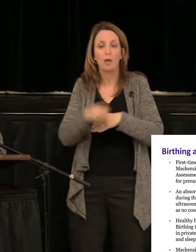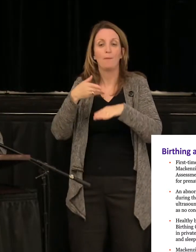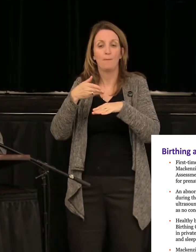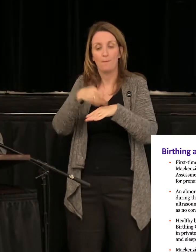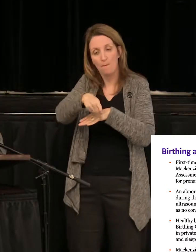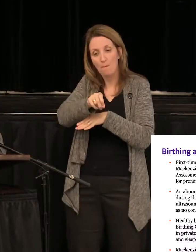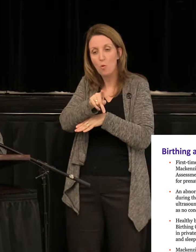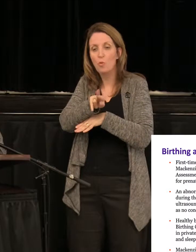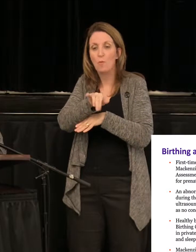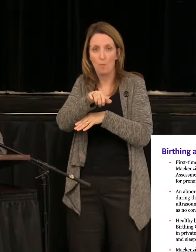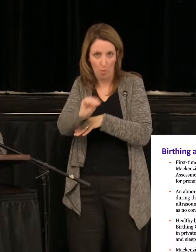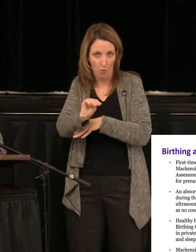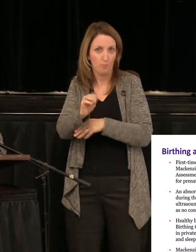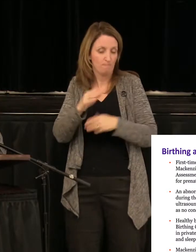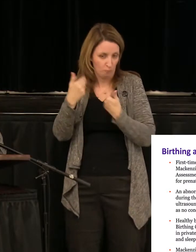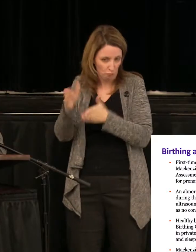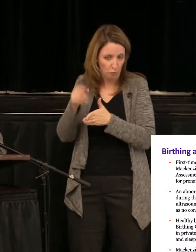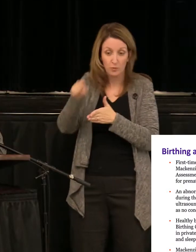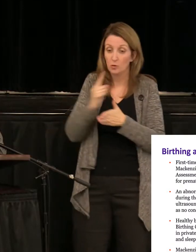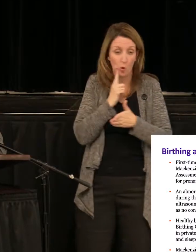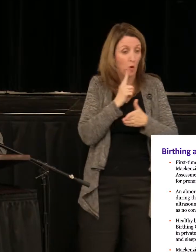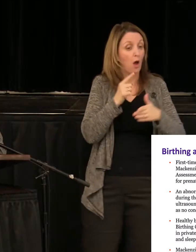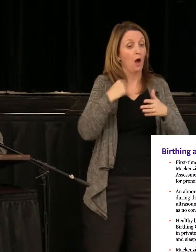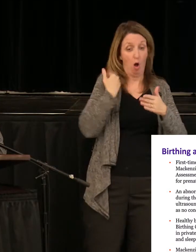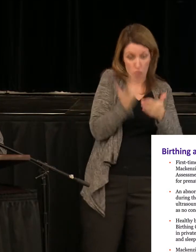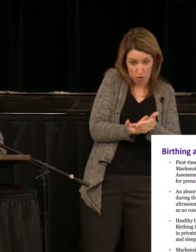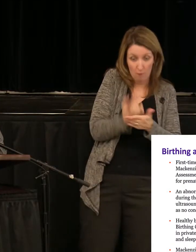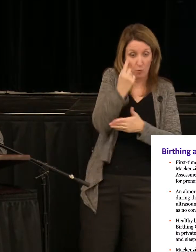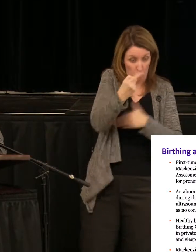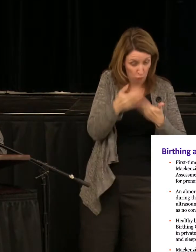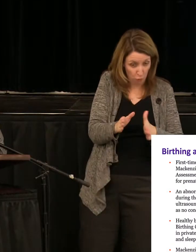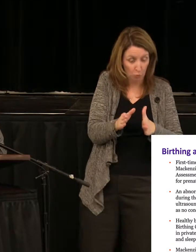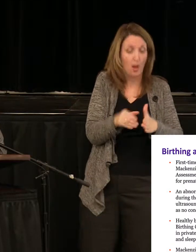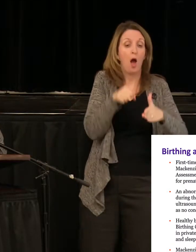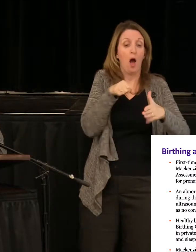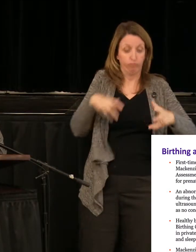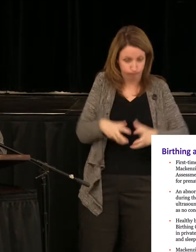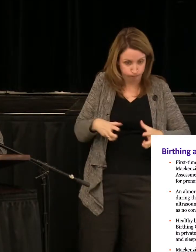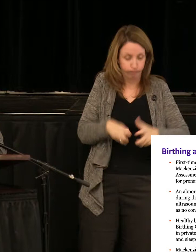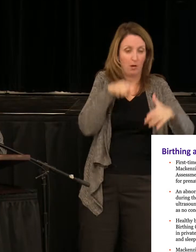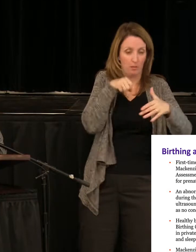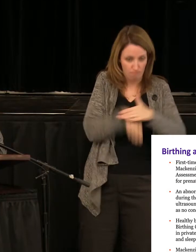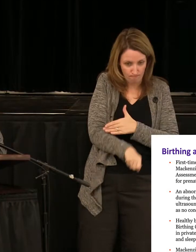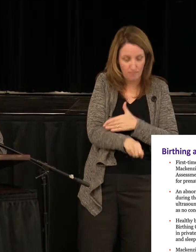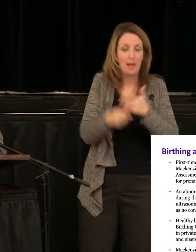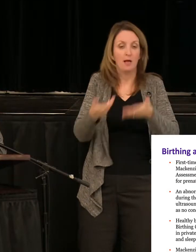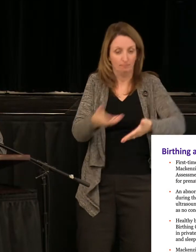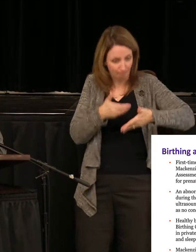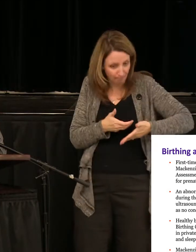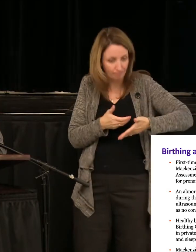that this woman gets admitted and stays in the same room from the time she comes into the hospital to the time she's discharged. She has the baby in the same